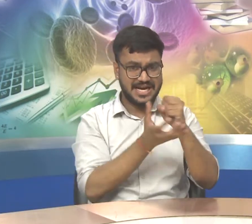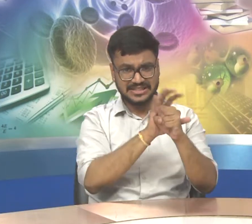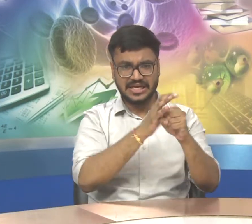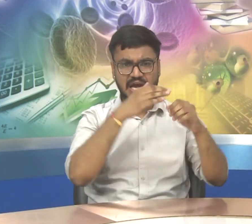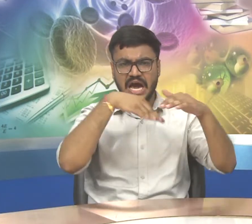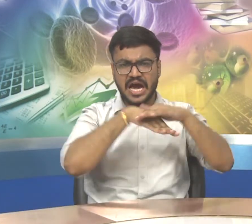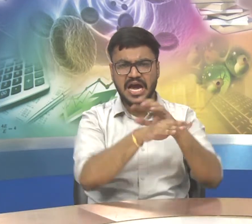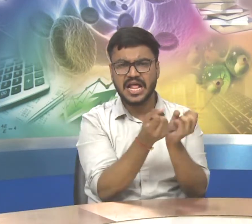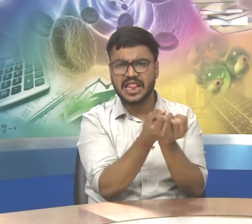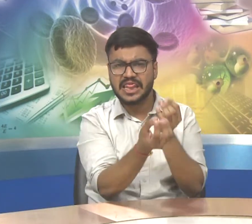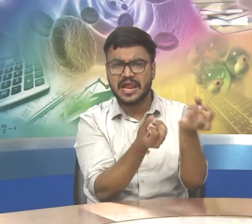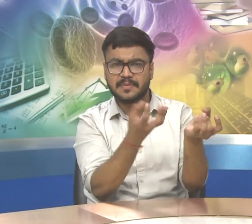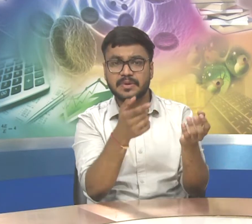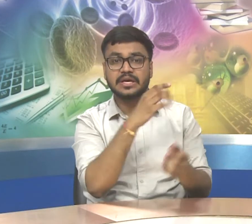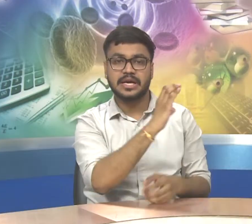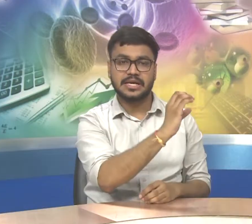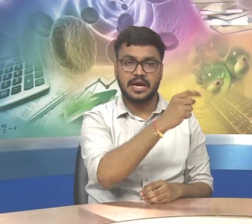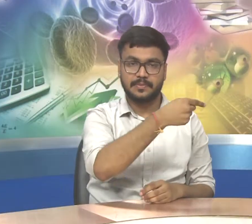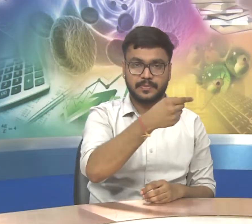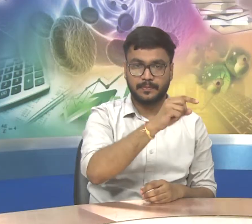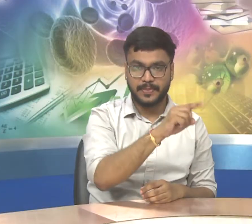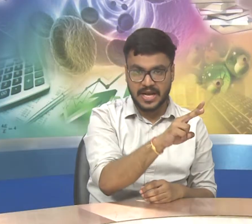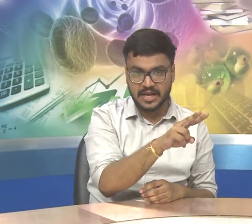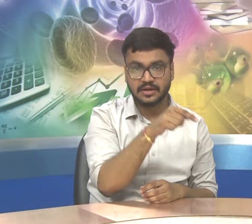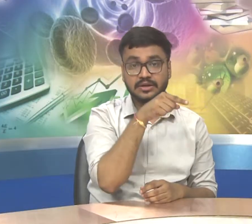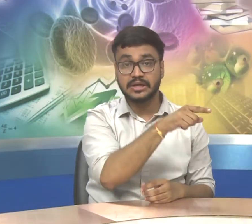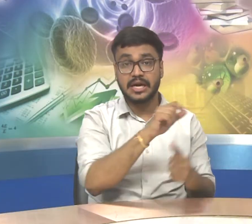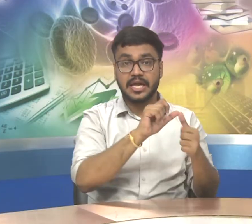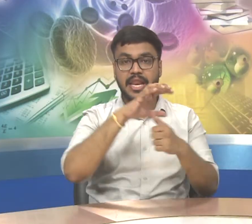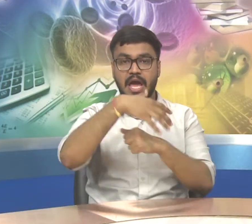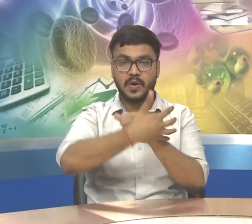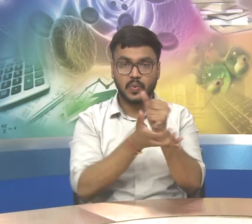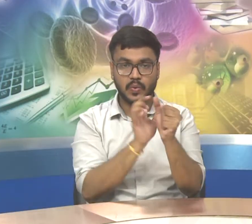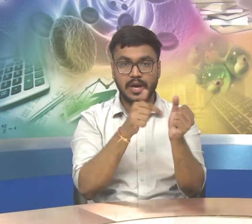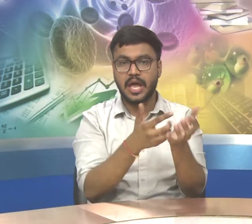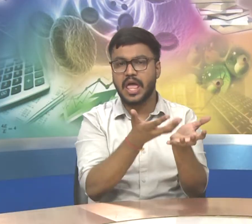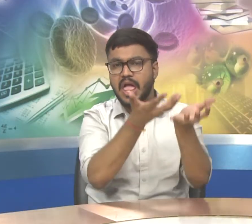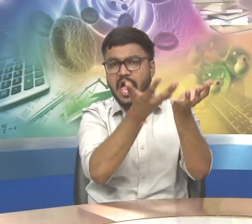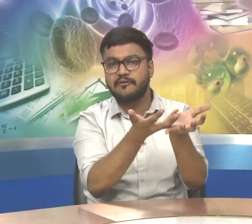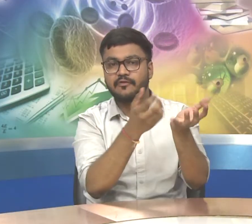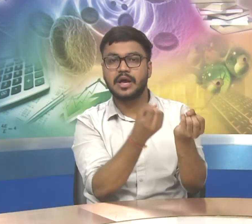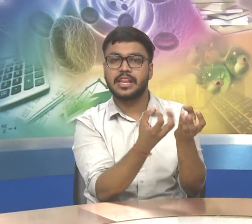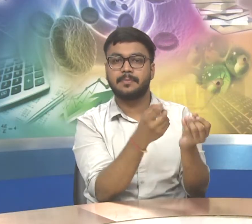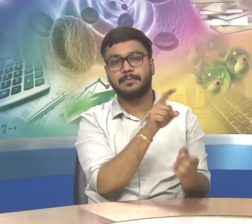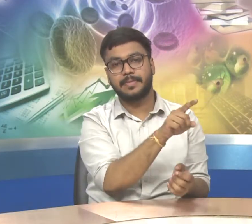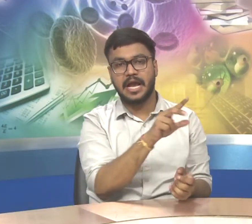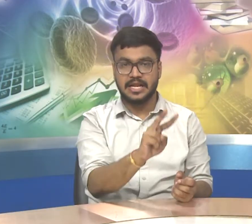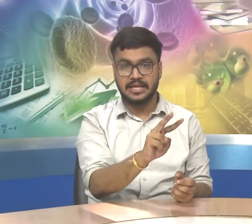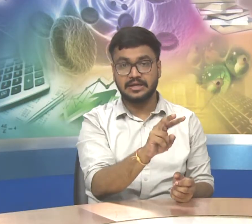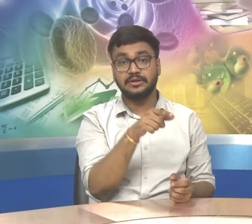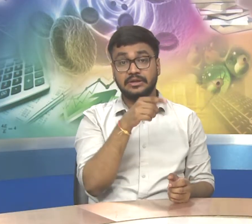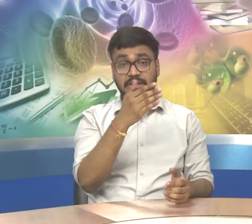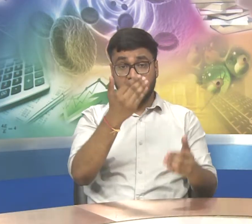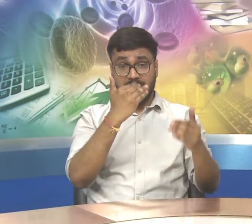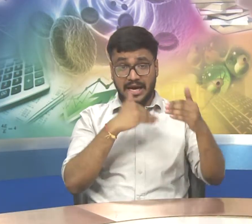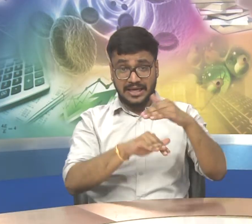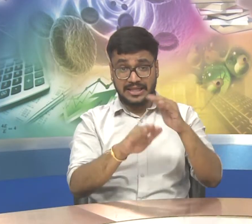There is a picture showing adoption of carbon-12 atomic mass scale in